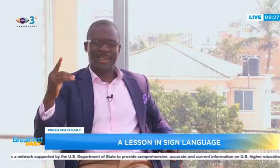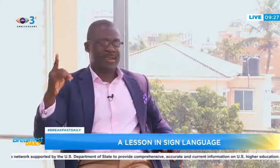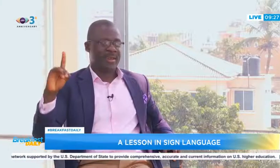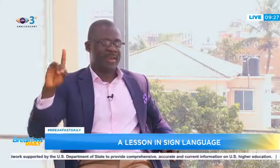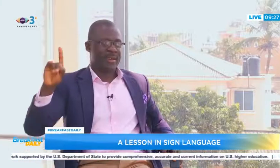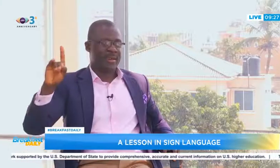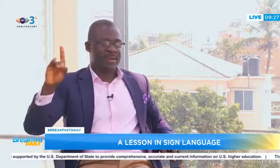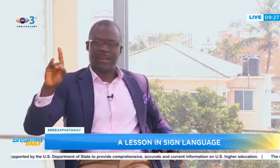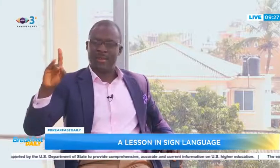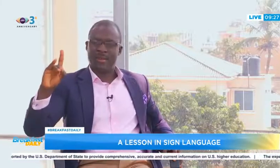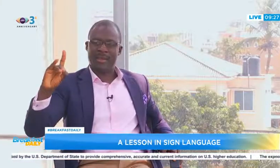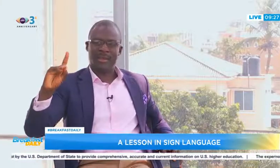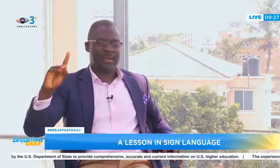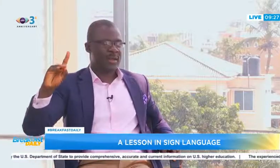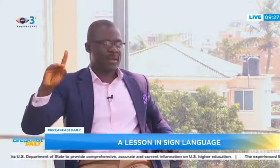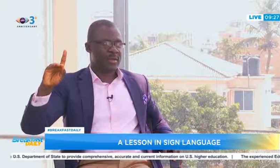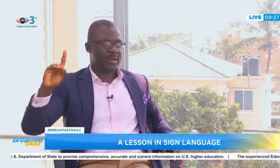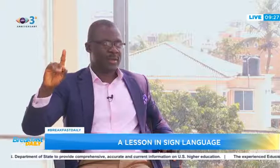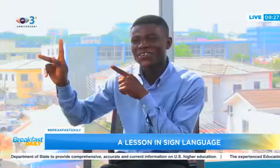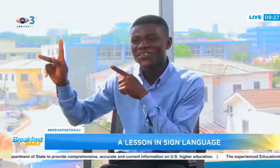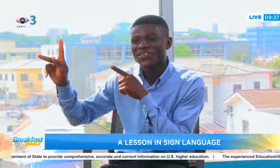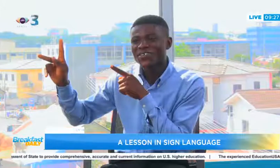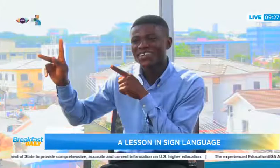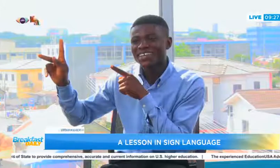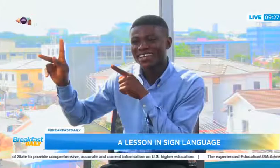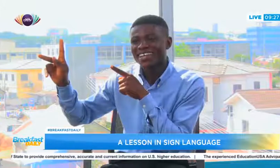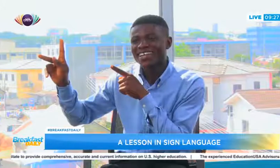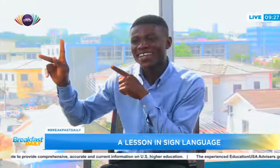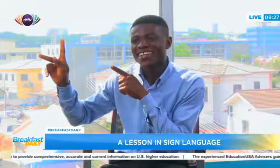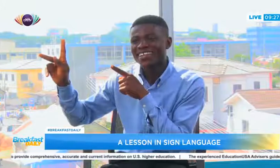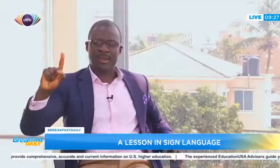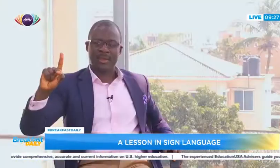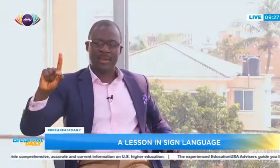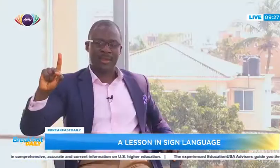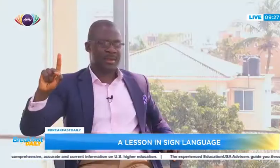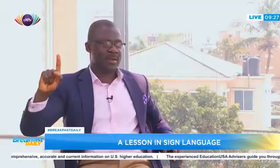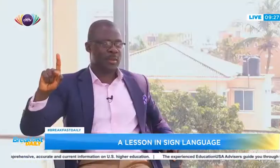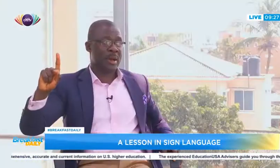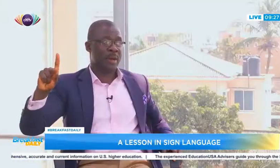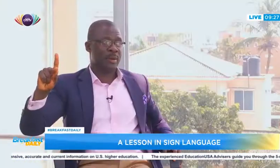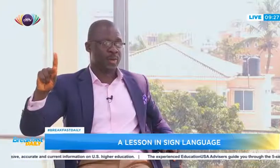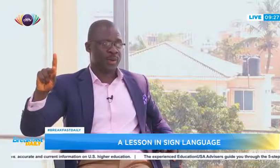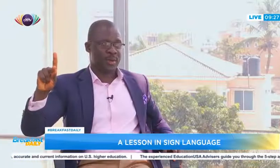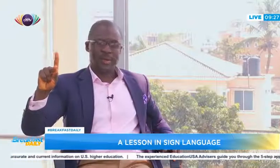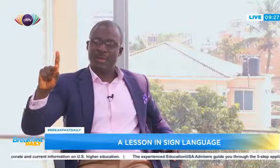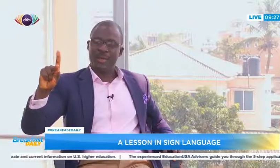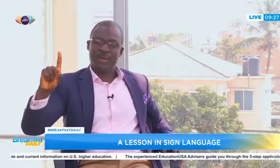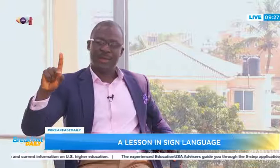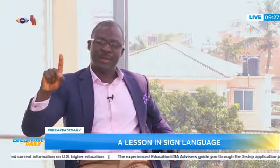This is K. Okay. No. Yeah, K. Okay. Yeah. Okay. Wow. Yeah.